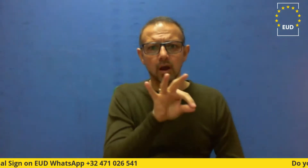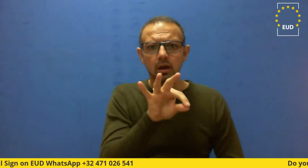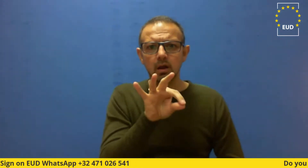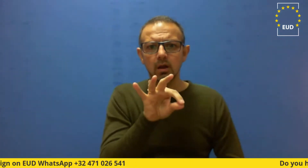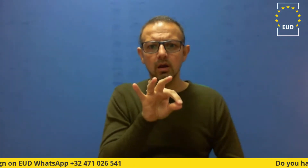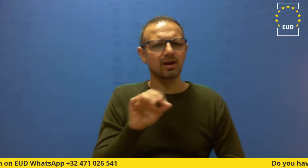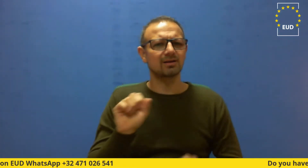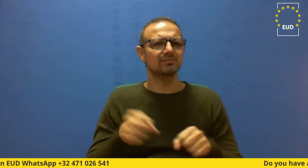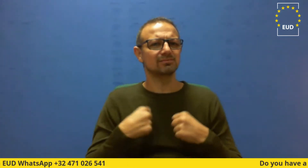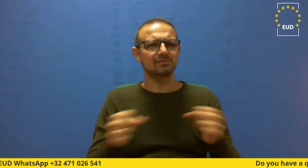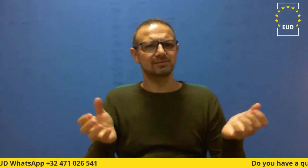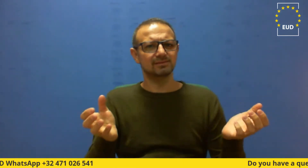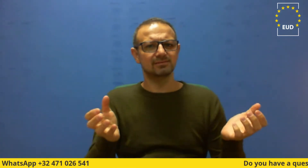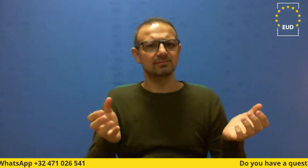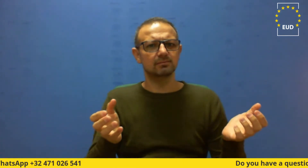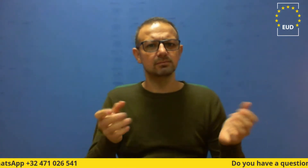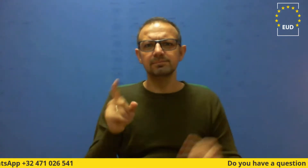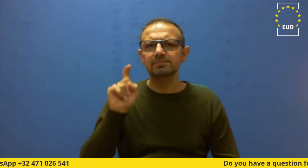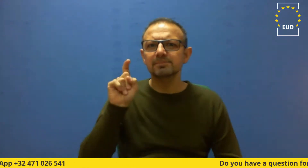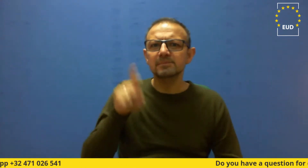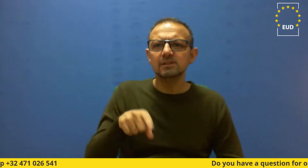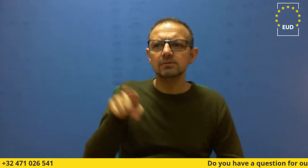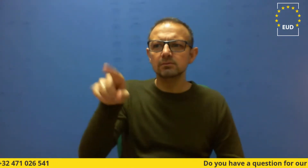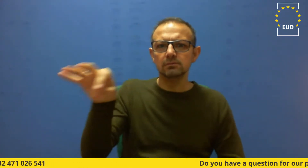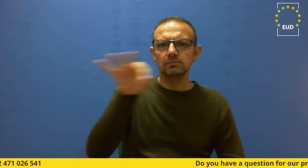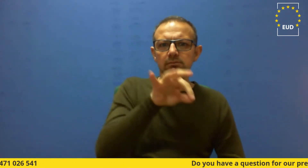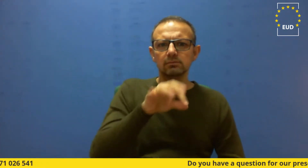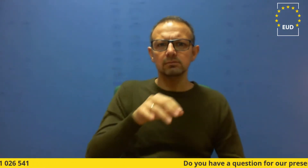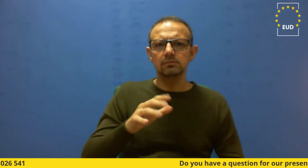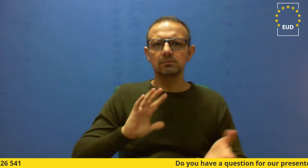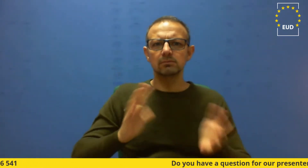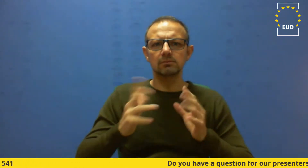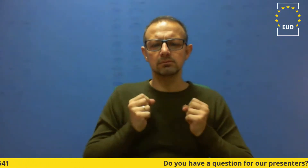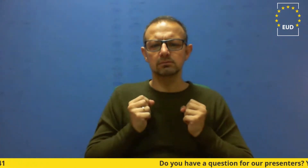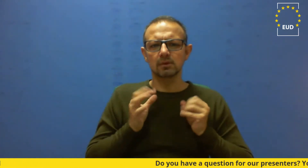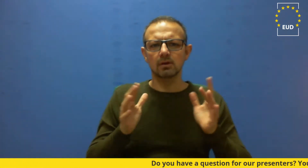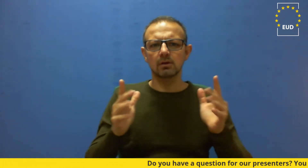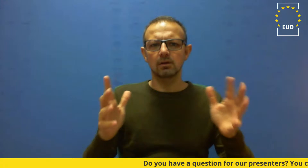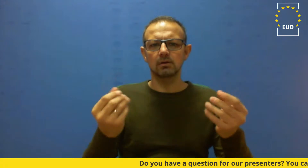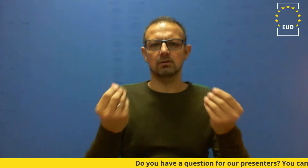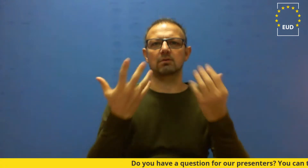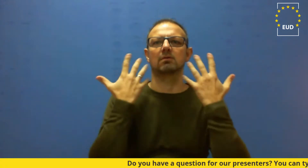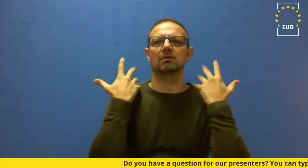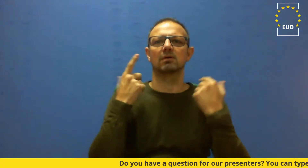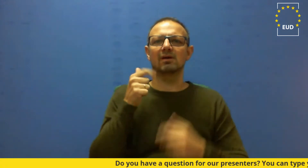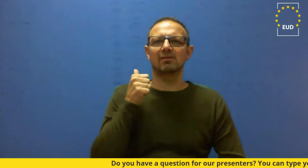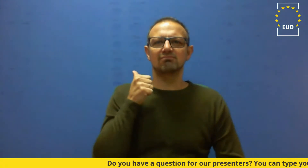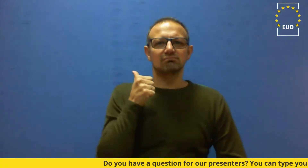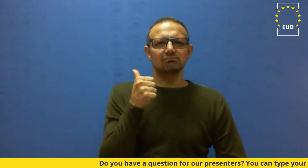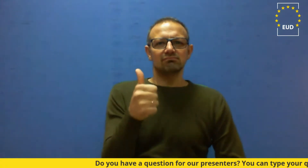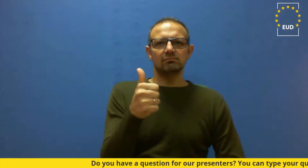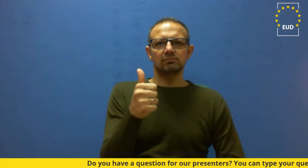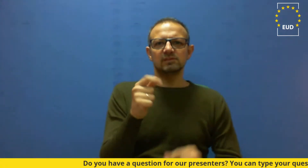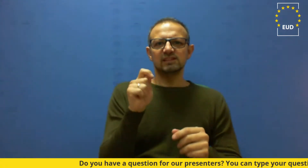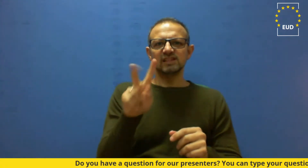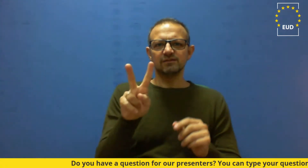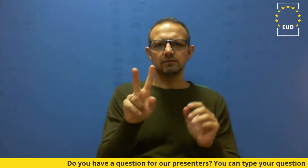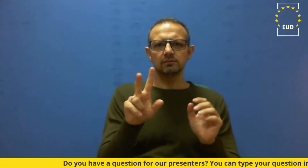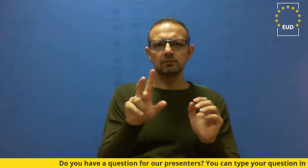interpreter, then it's not worth providing service. So we need to make sure that we provide